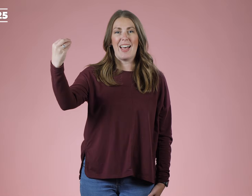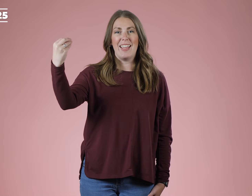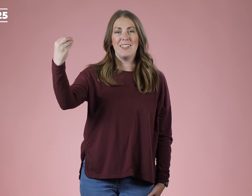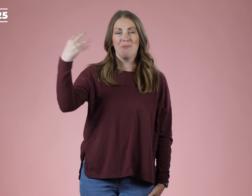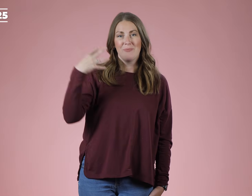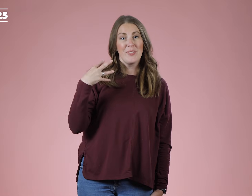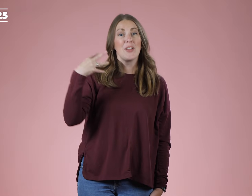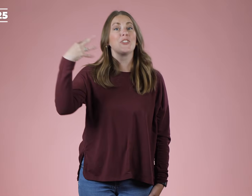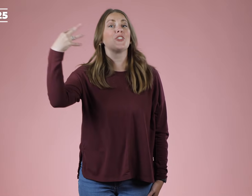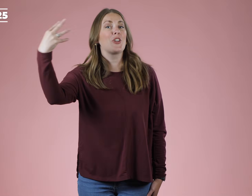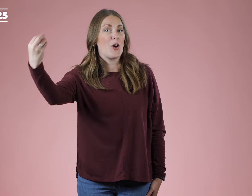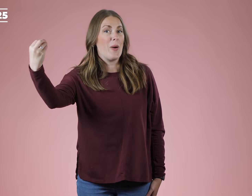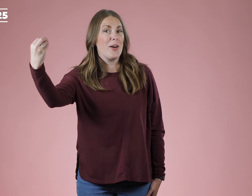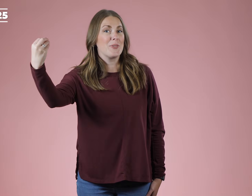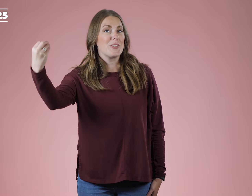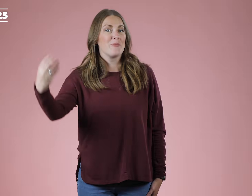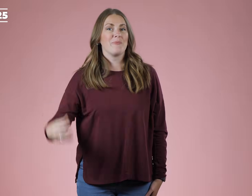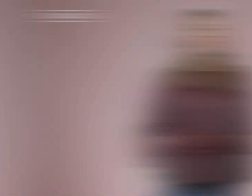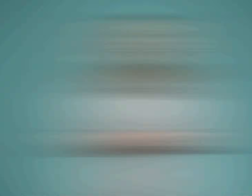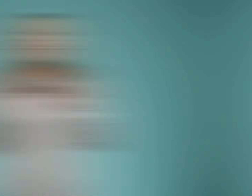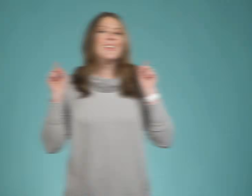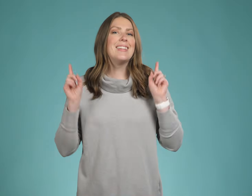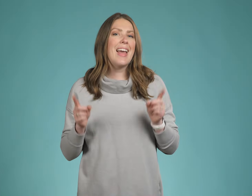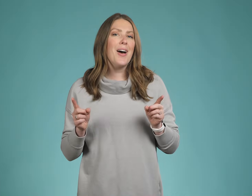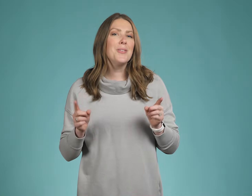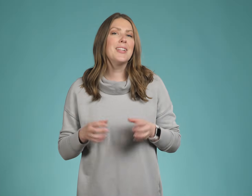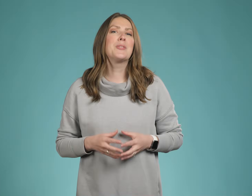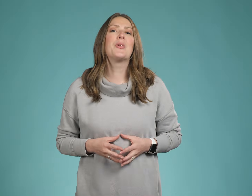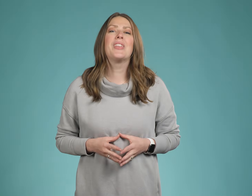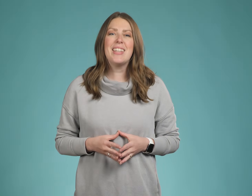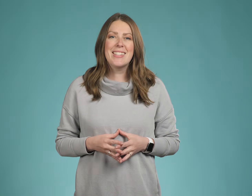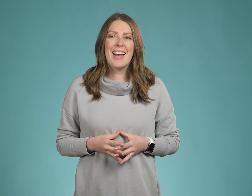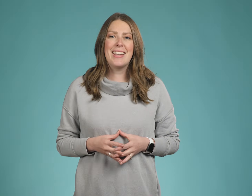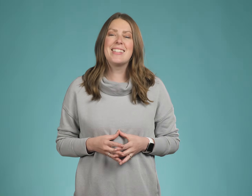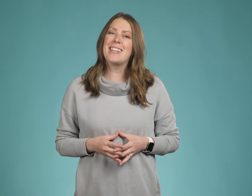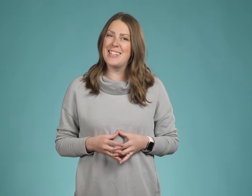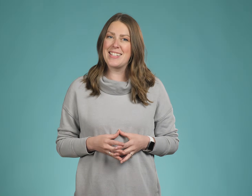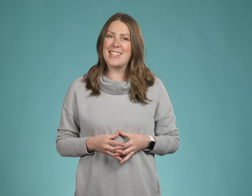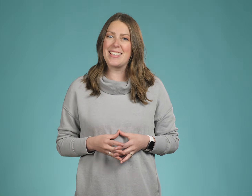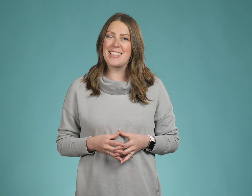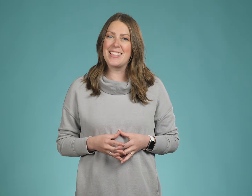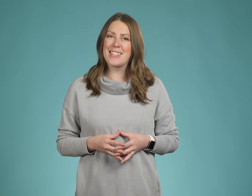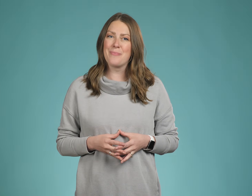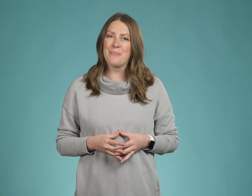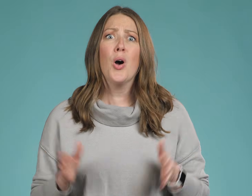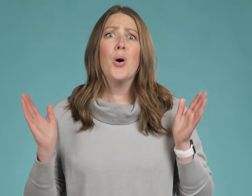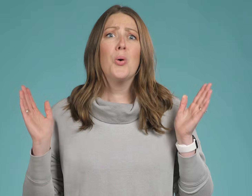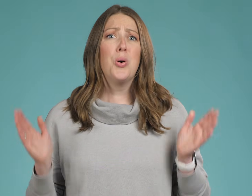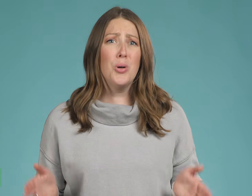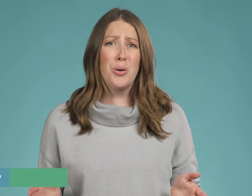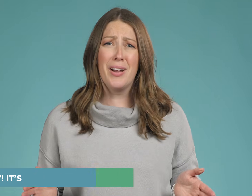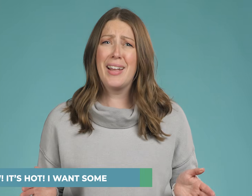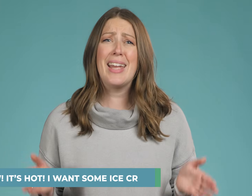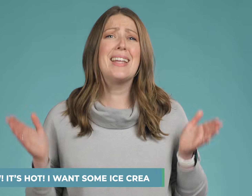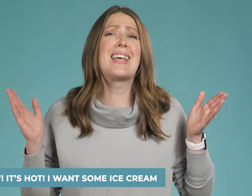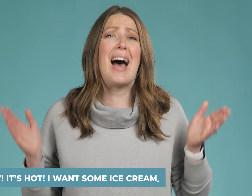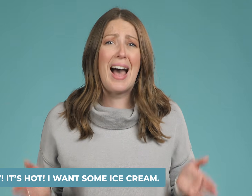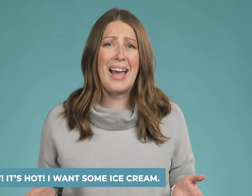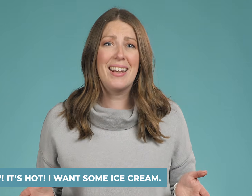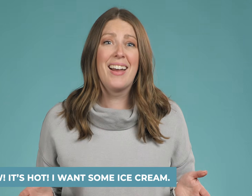Outside, to go out. Now let's put these signs into sentences. Whew, it's hot.